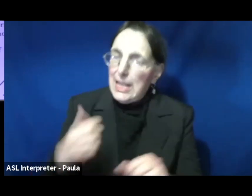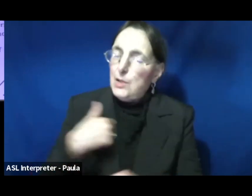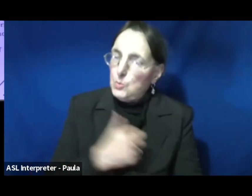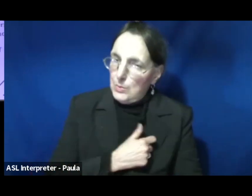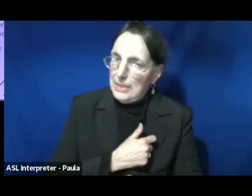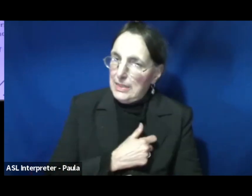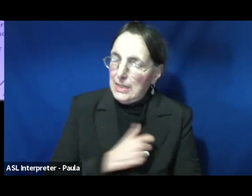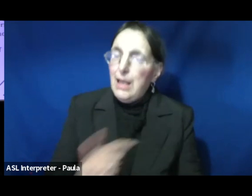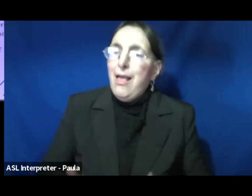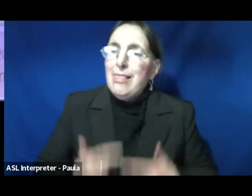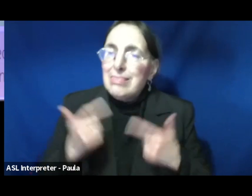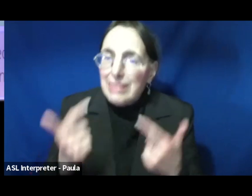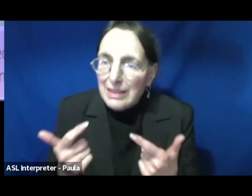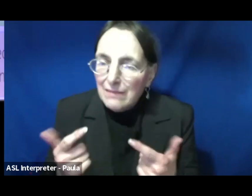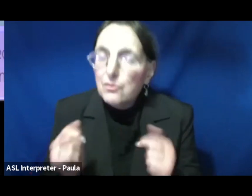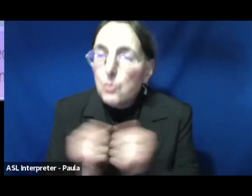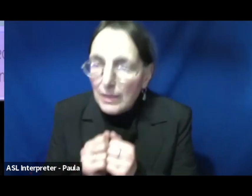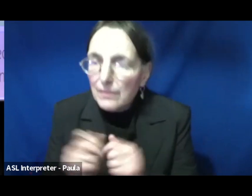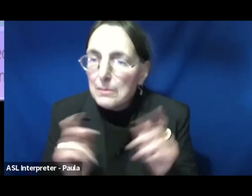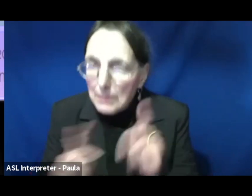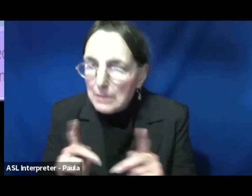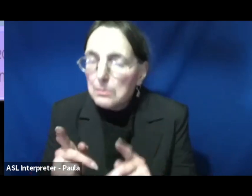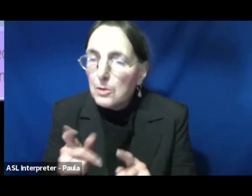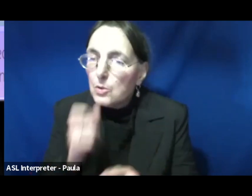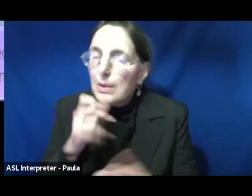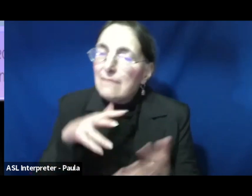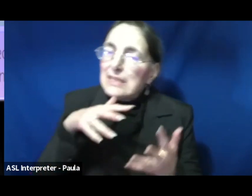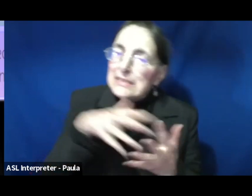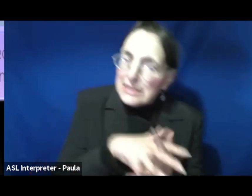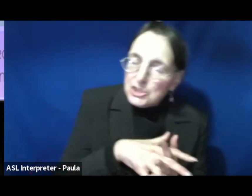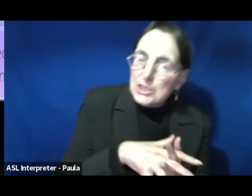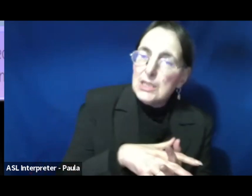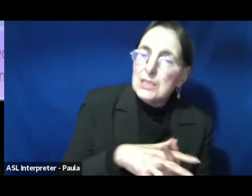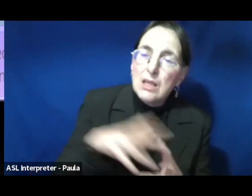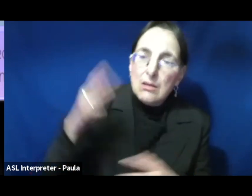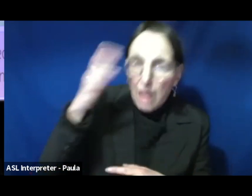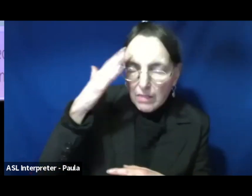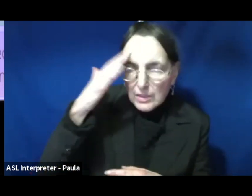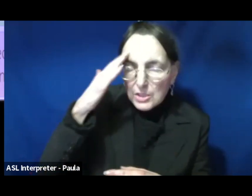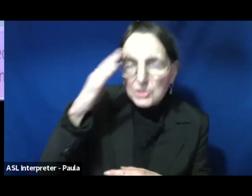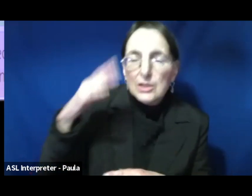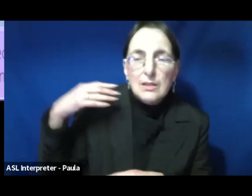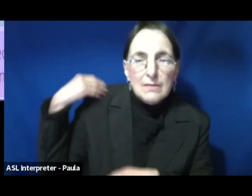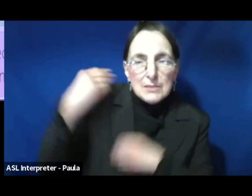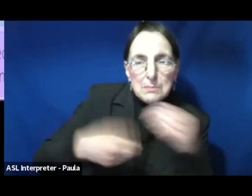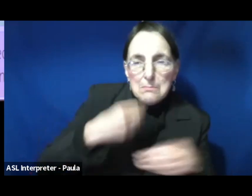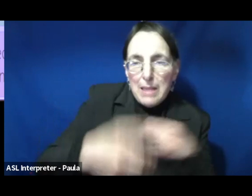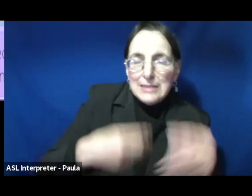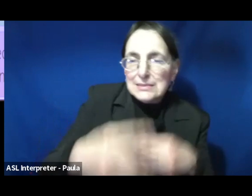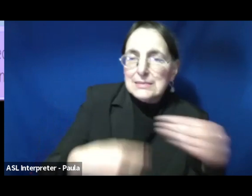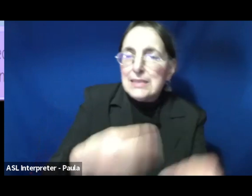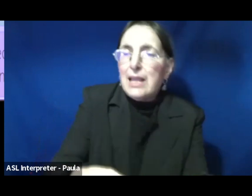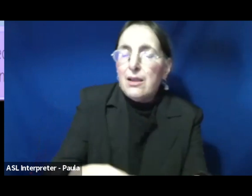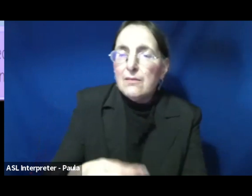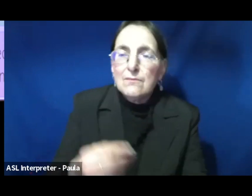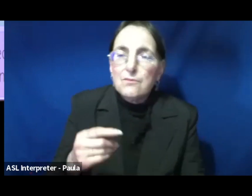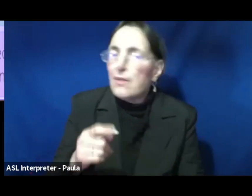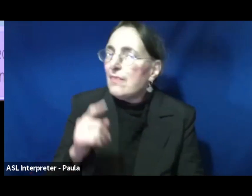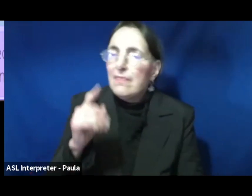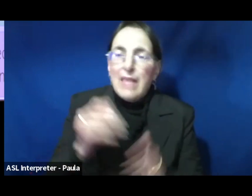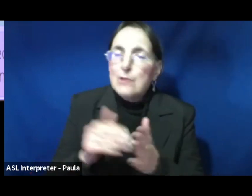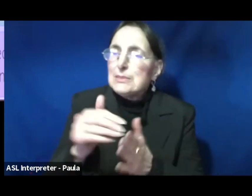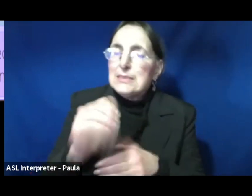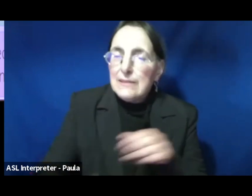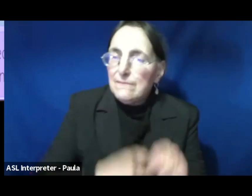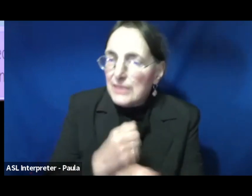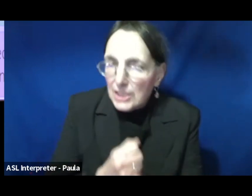practice, and how we can move learning for our students forward. I want to thank the committee. I want to thank all my friends and family in this